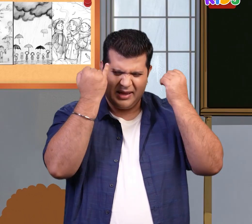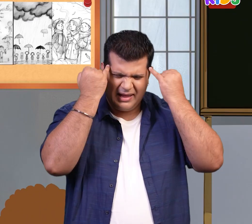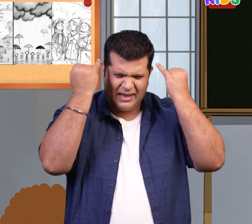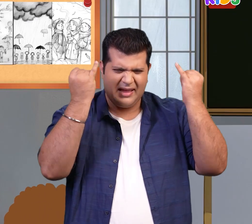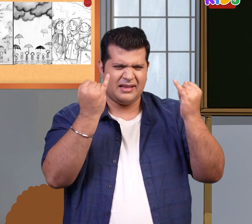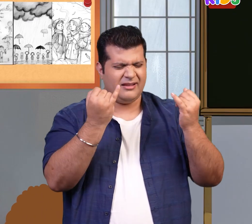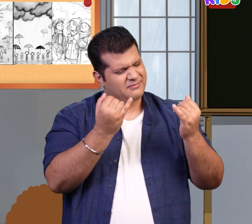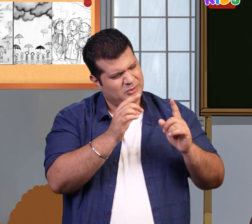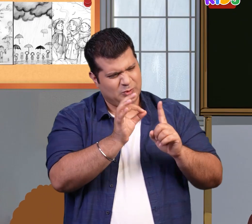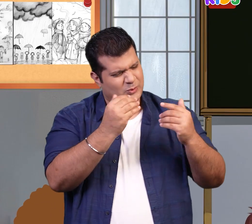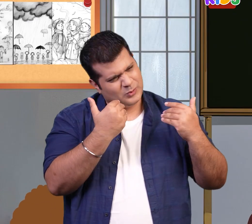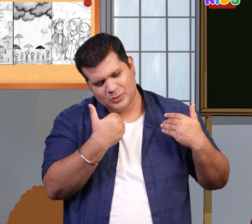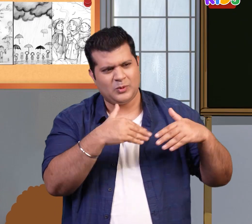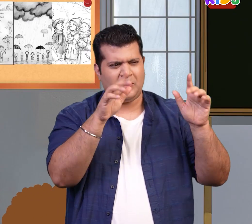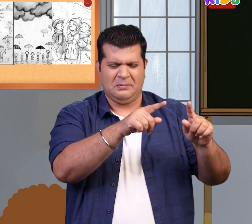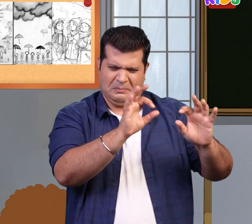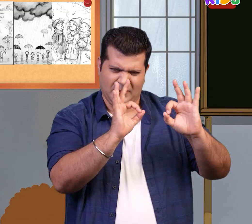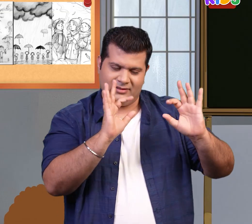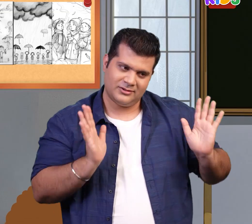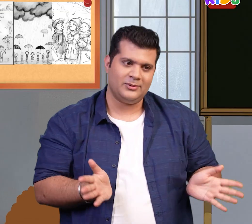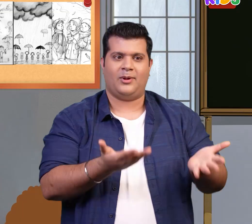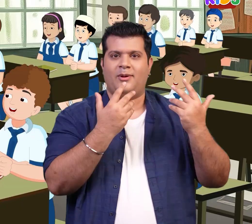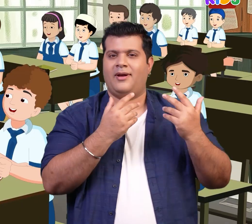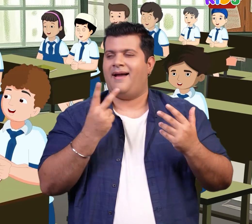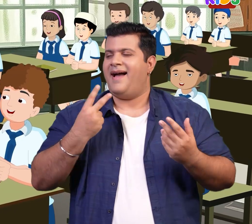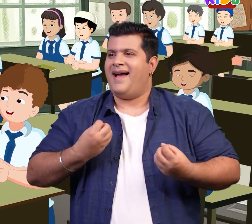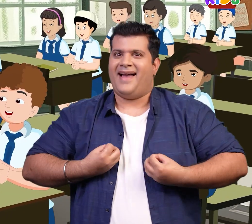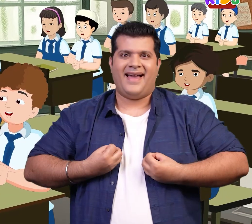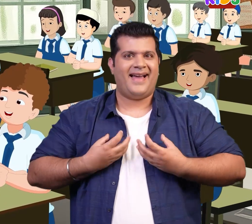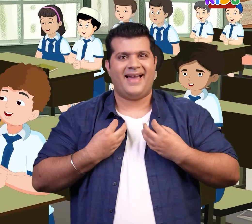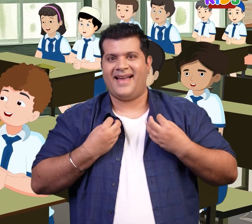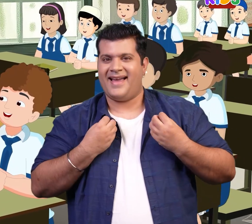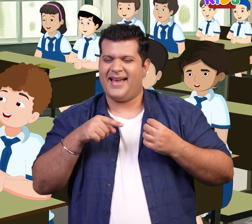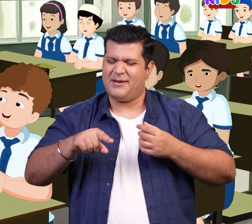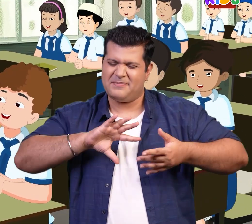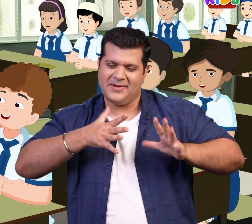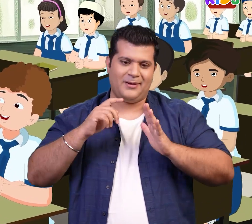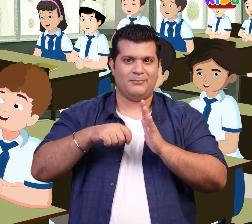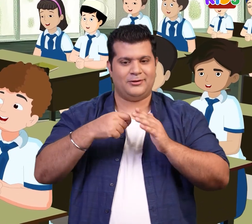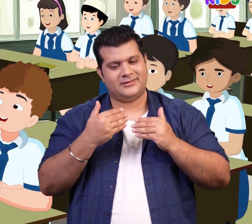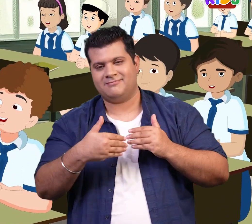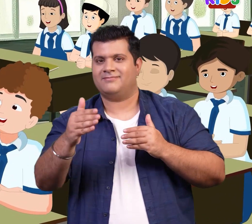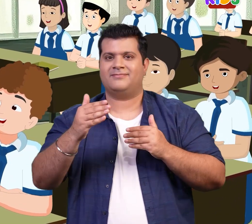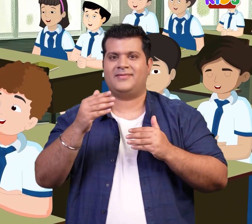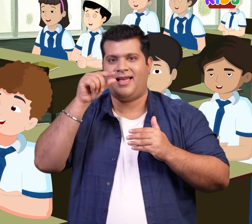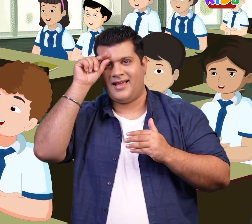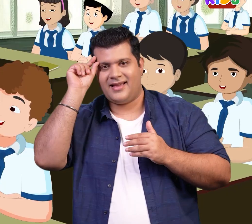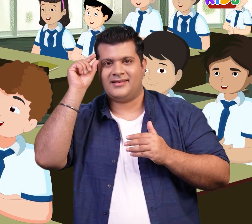What a wonderful idea! Please go ahead. Akash and Diya are very excited to work on the project.